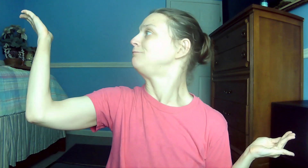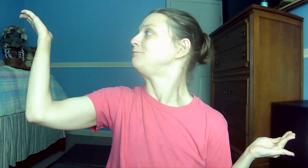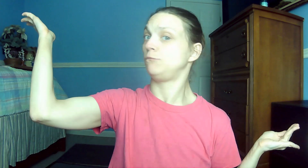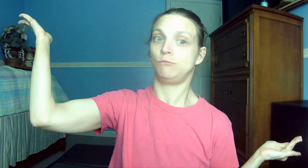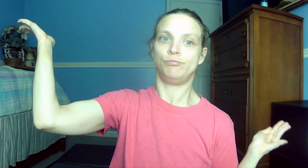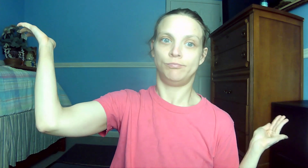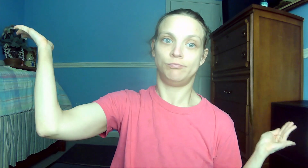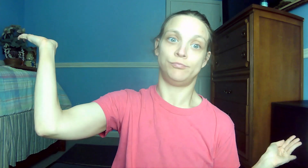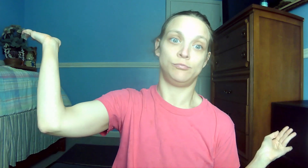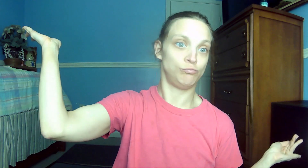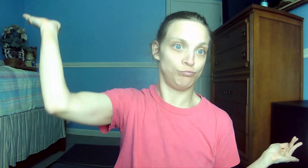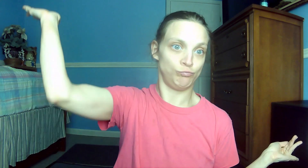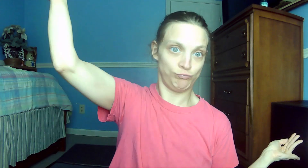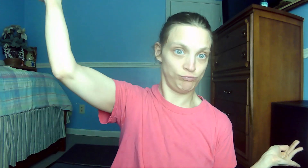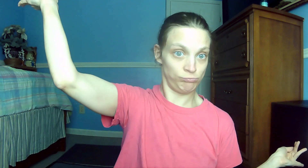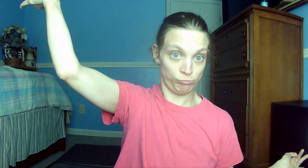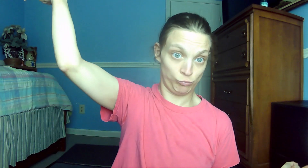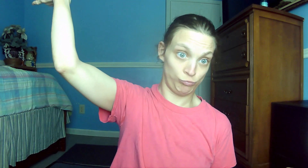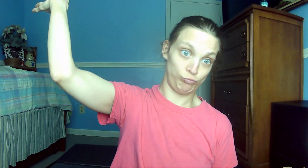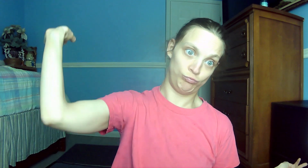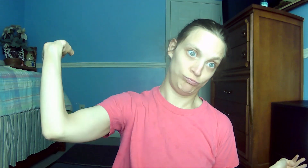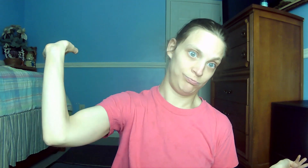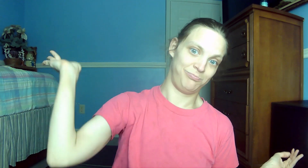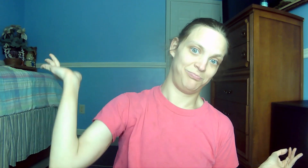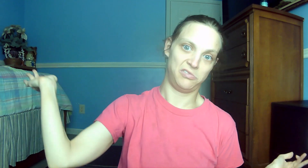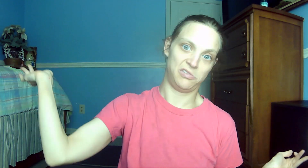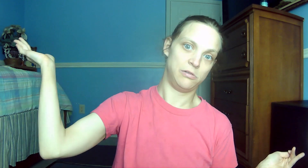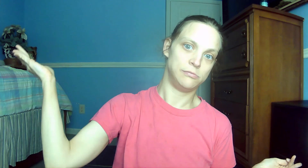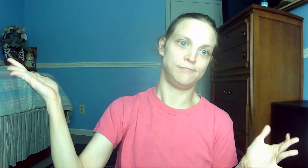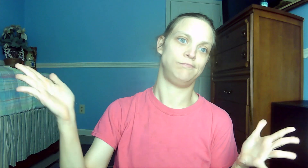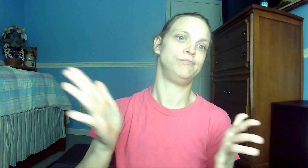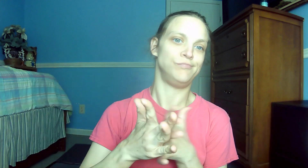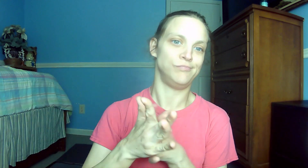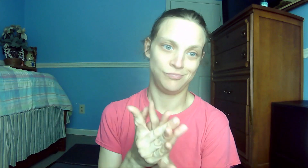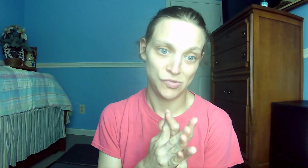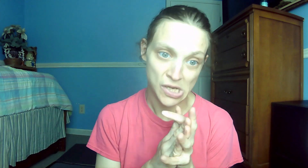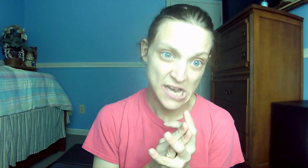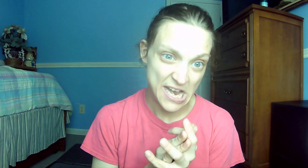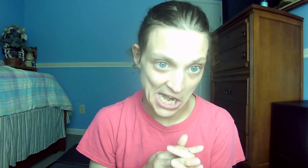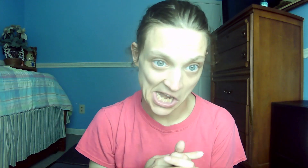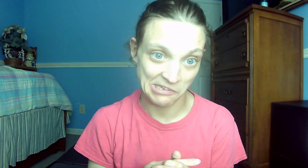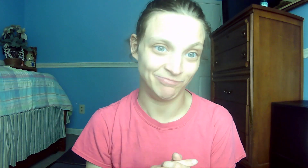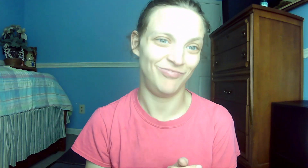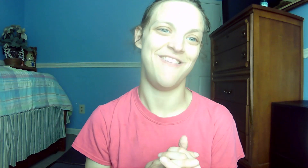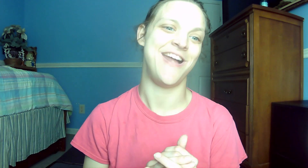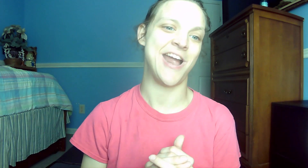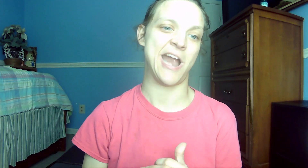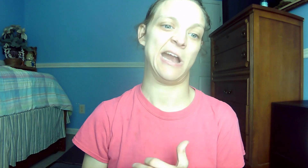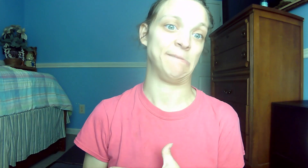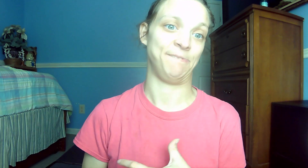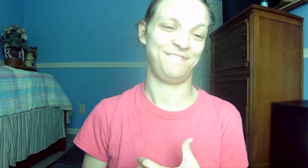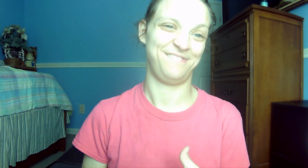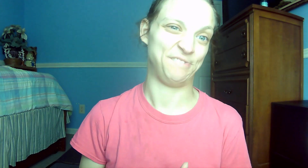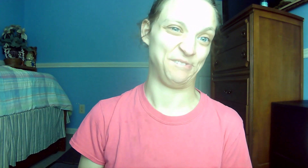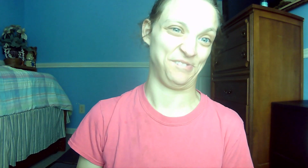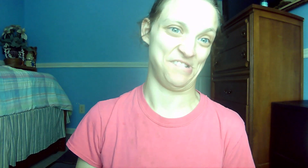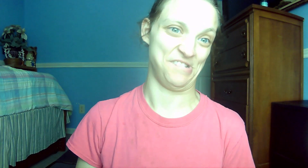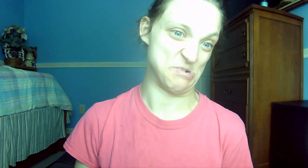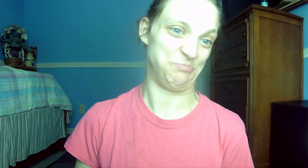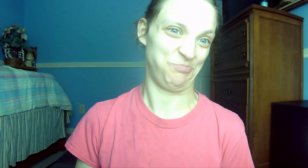He shall never permit the righteous to be moved. 78. 1 Peter 5.7 Cast all your care upon